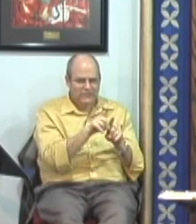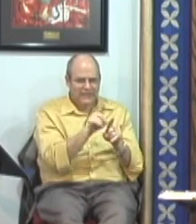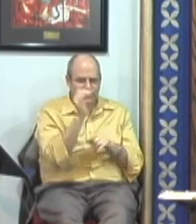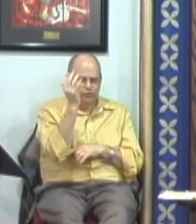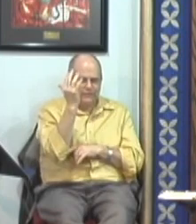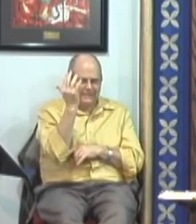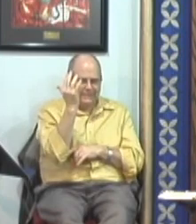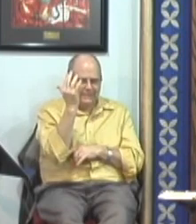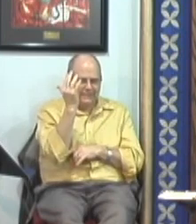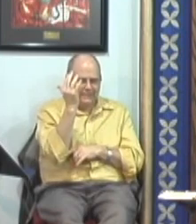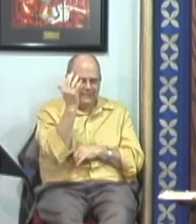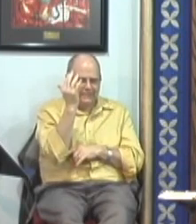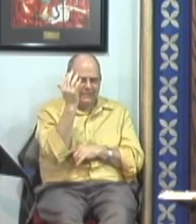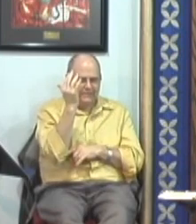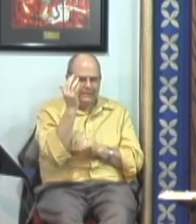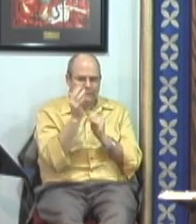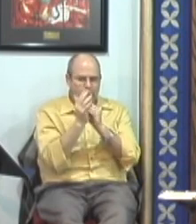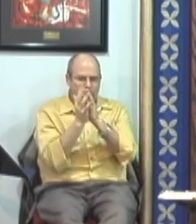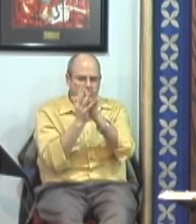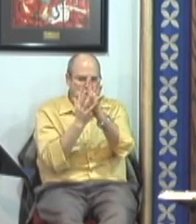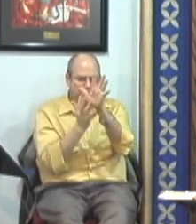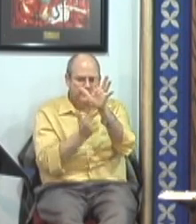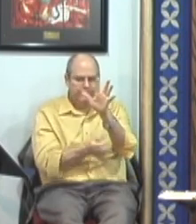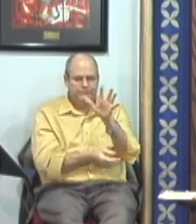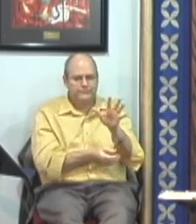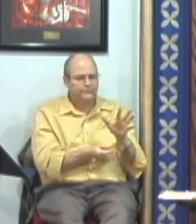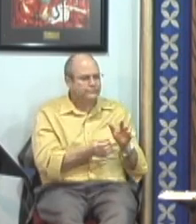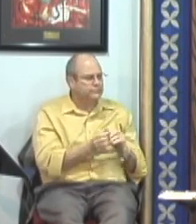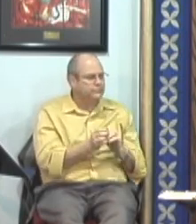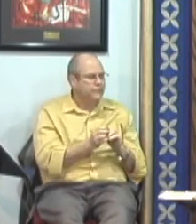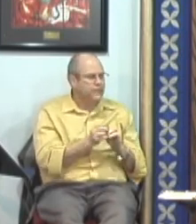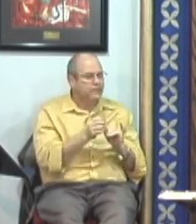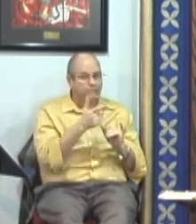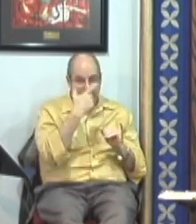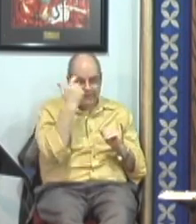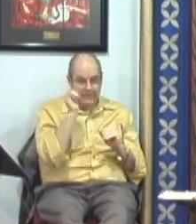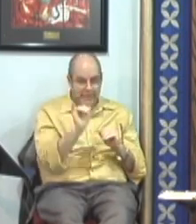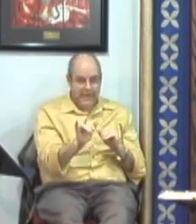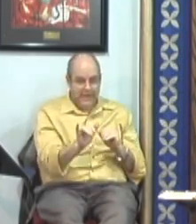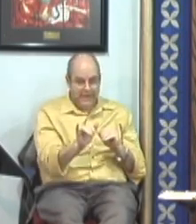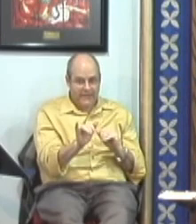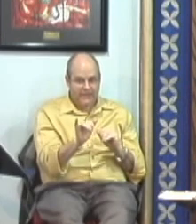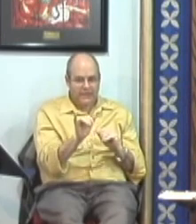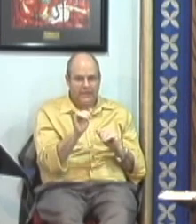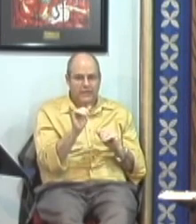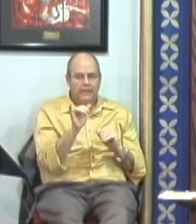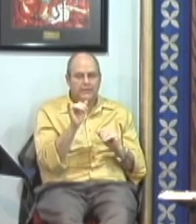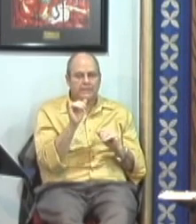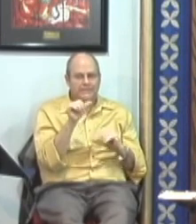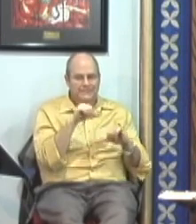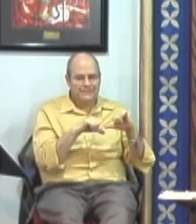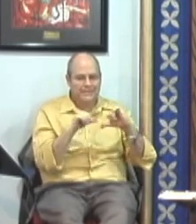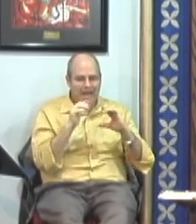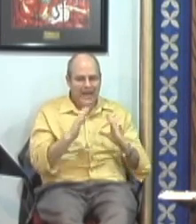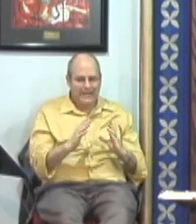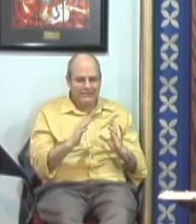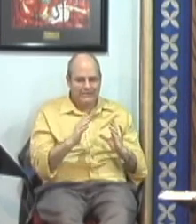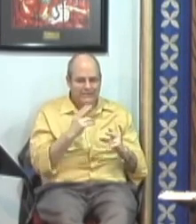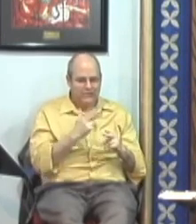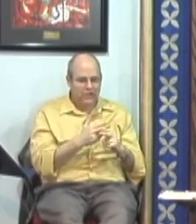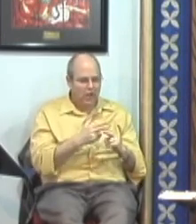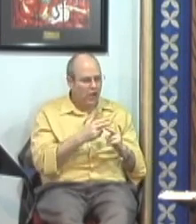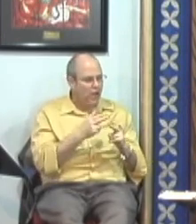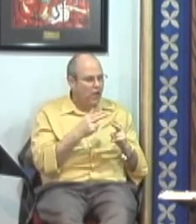tree. It's got a long trunk and that's got little branches that extend off it. Because of that, neuroscientists call